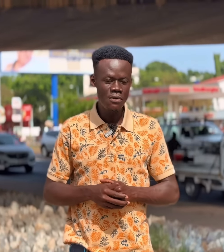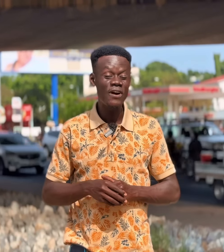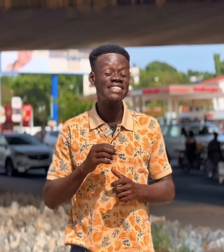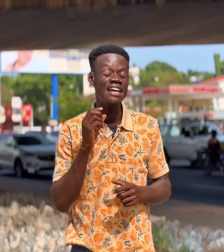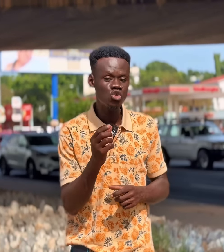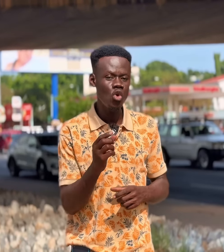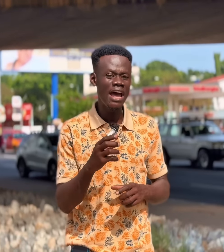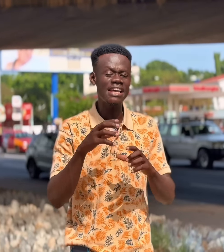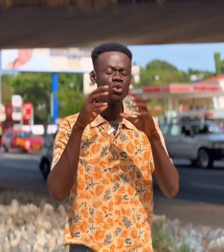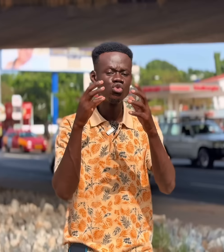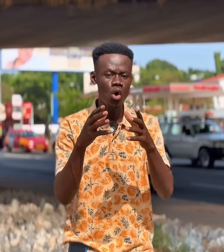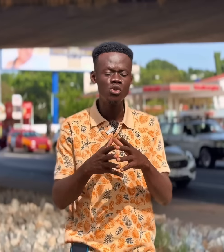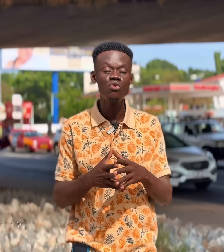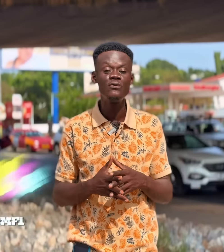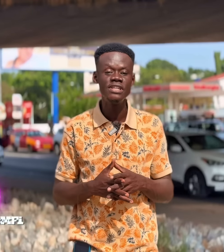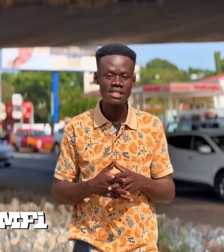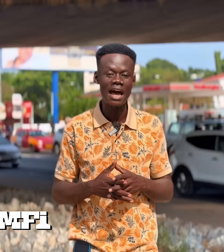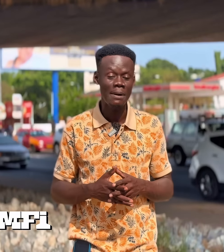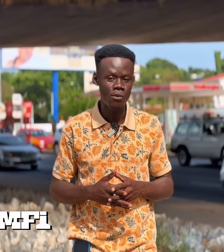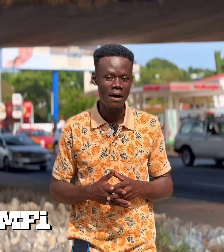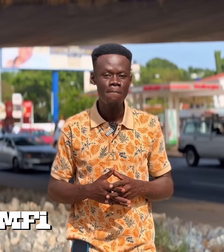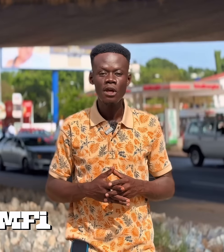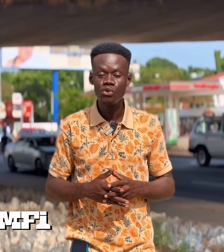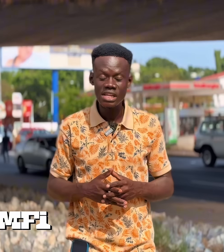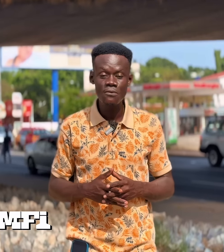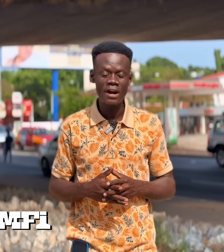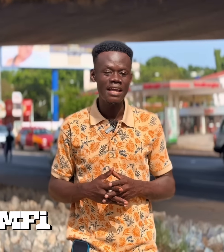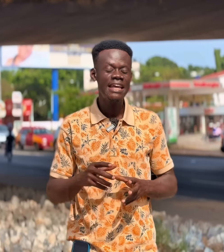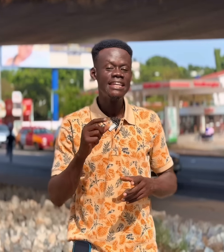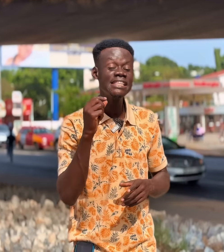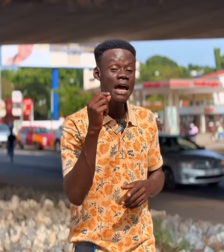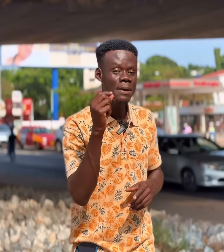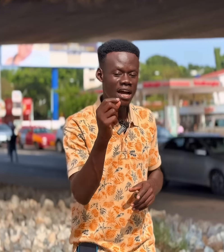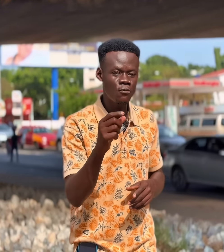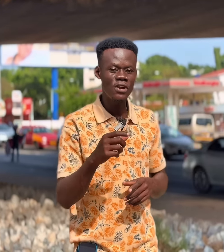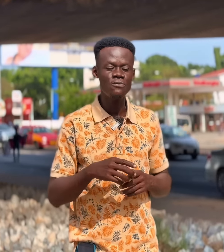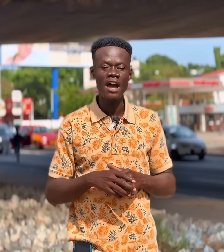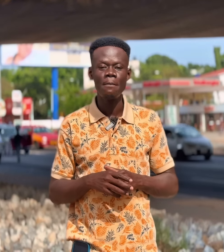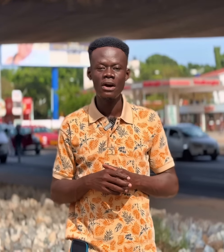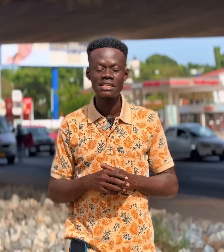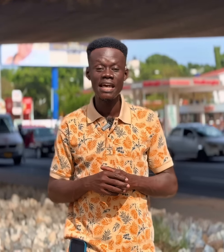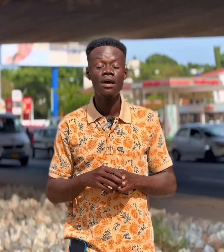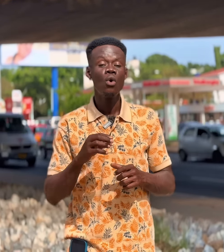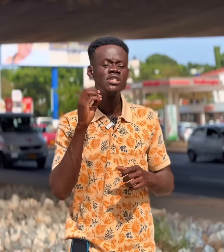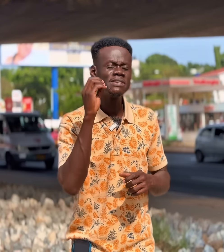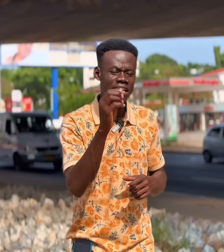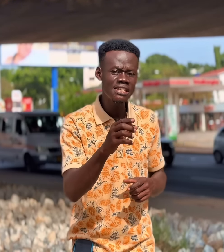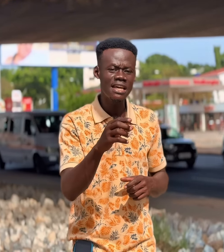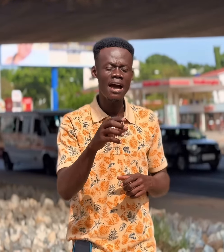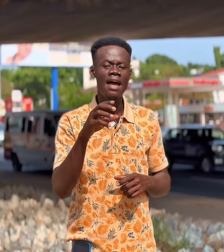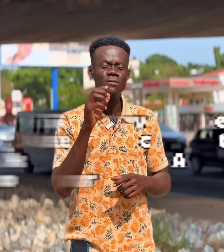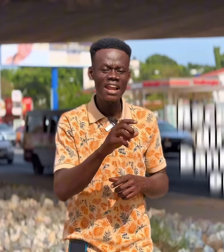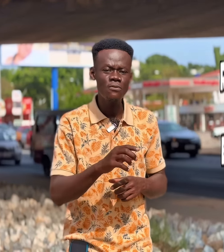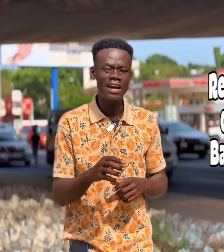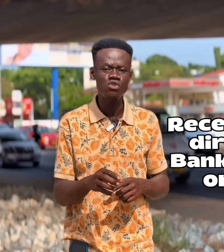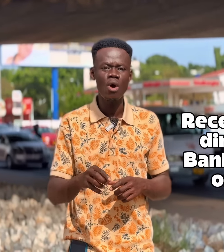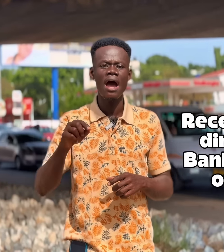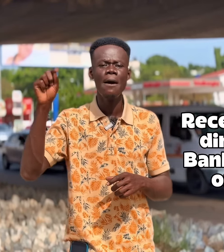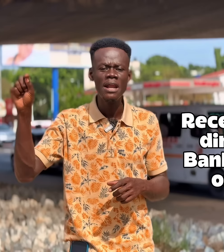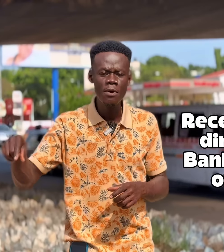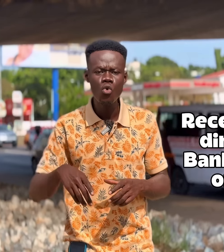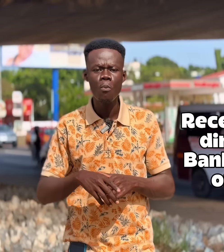Use LemFi. Sanso e na say uti obi school fees ama no a. Use LemFi. Nyenti a make cancel LemFi ama on say utimi send this ka e fa